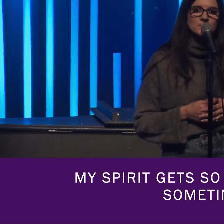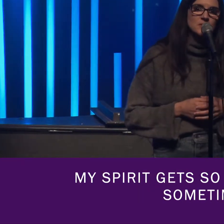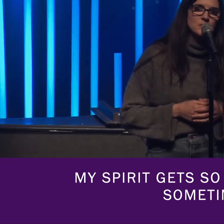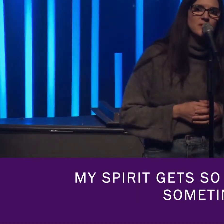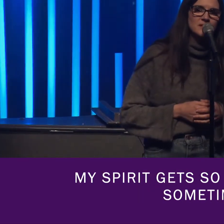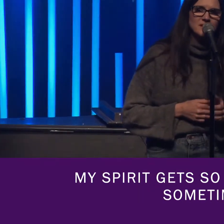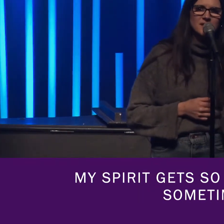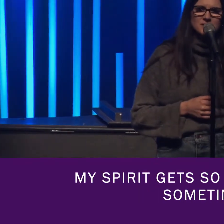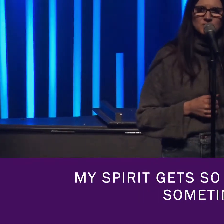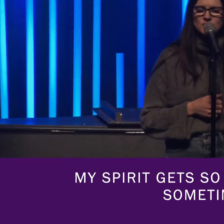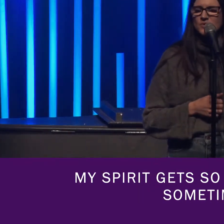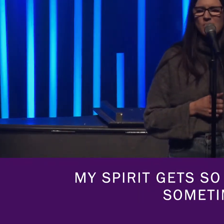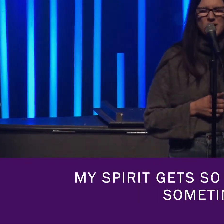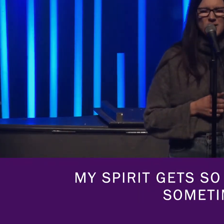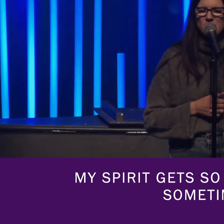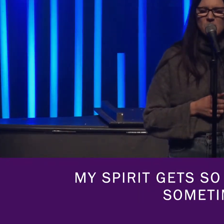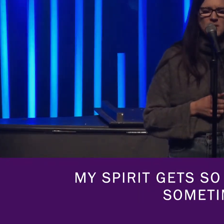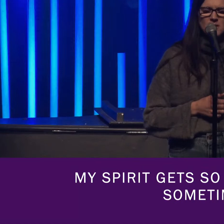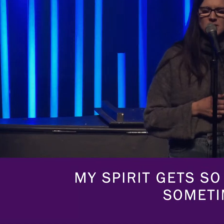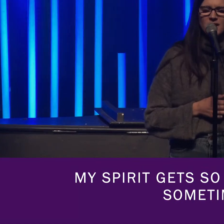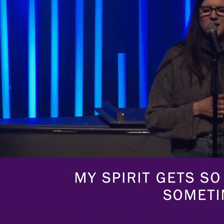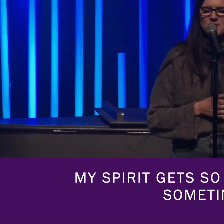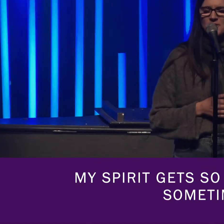my spirit gets so